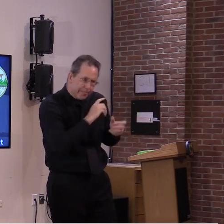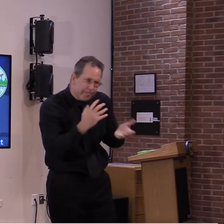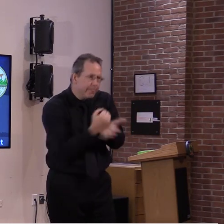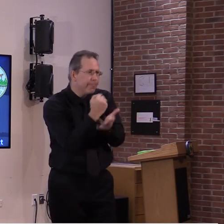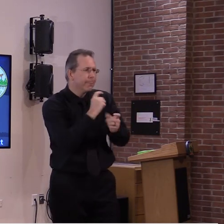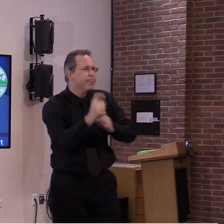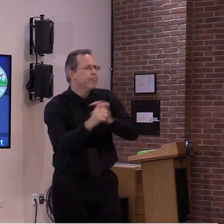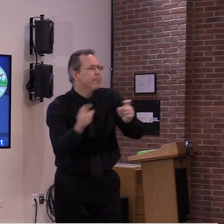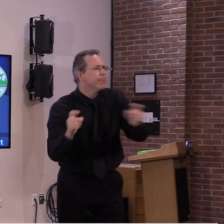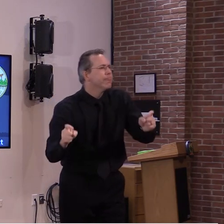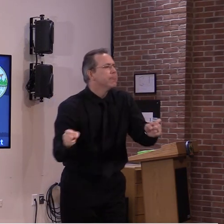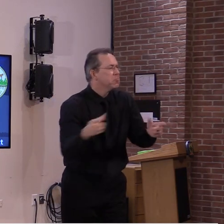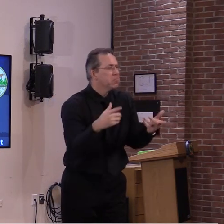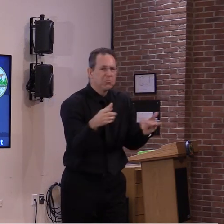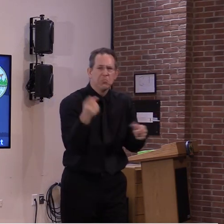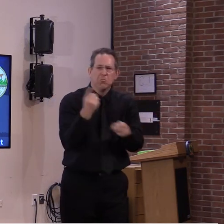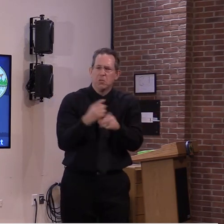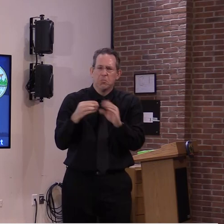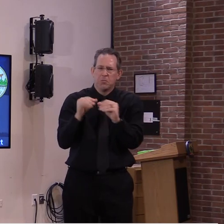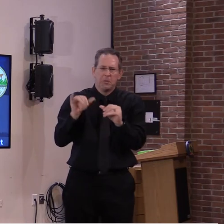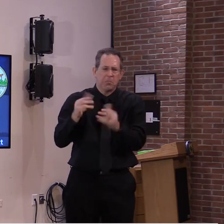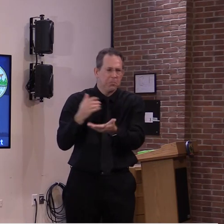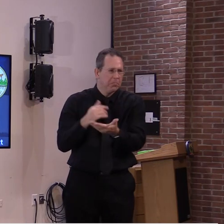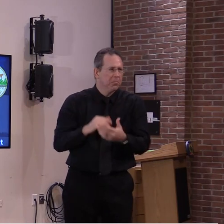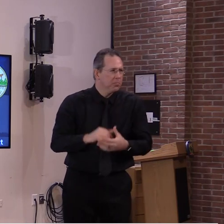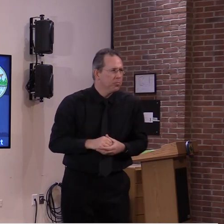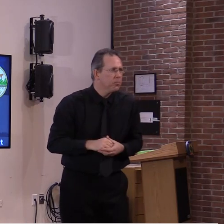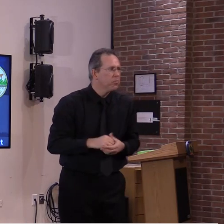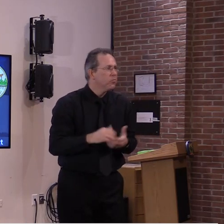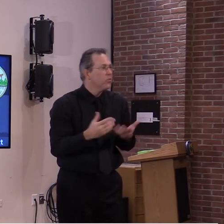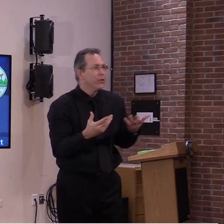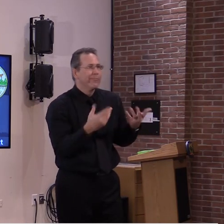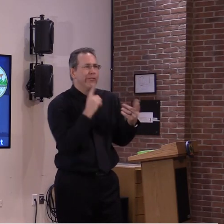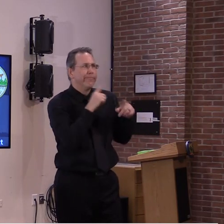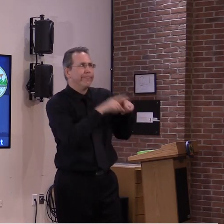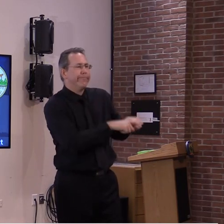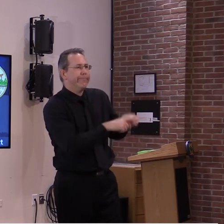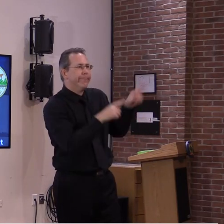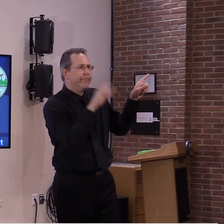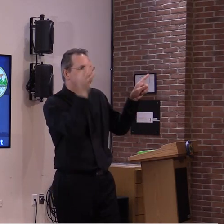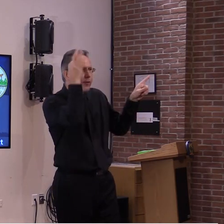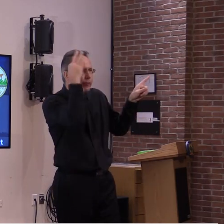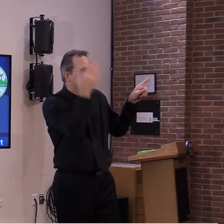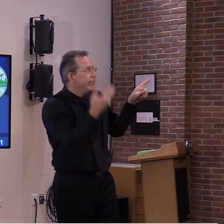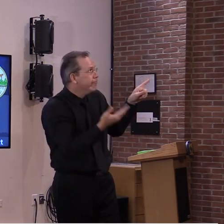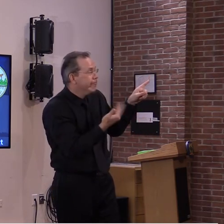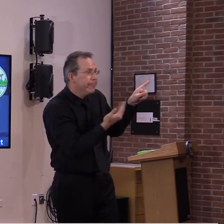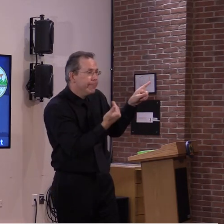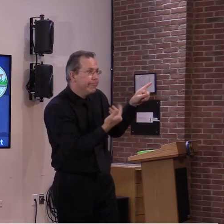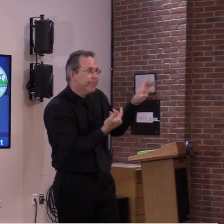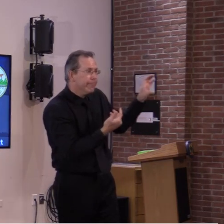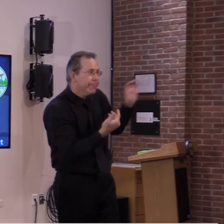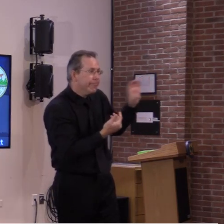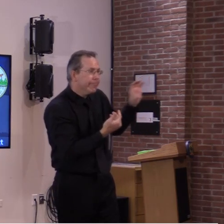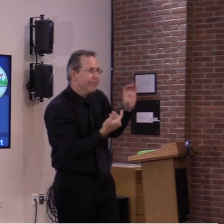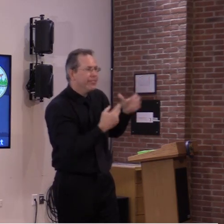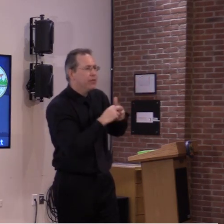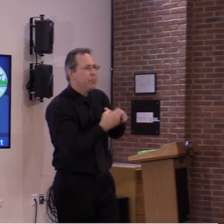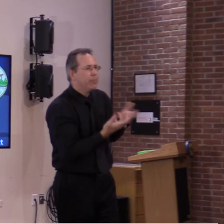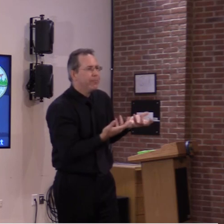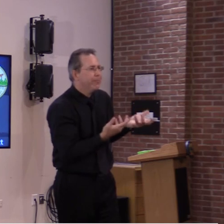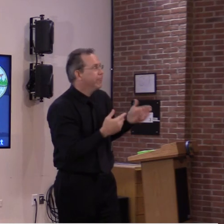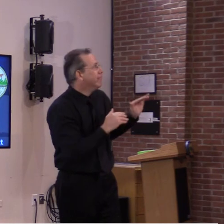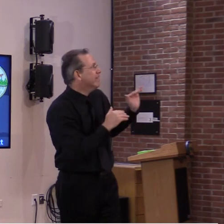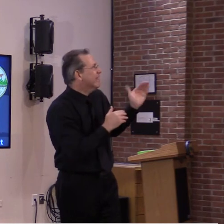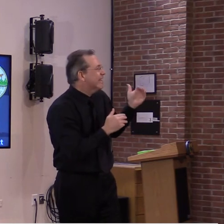of the supply line, it is it's uncertainty all the way. So far, I'm pretty proud